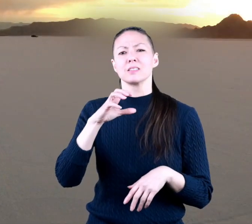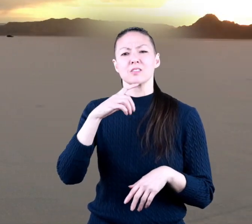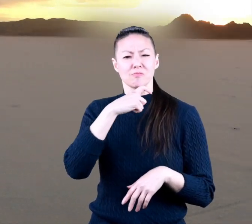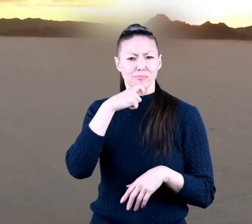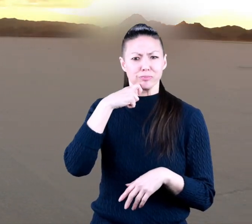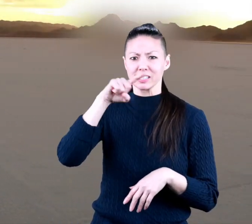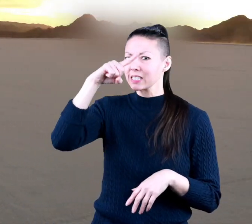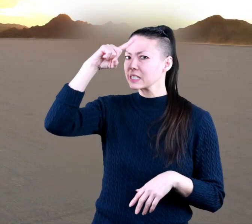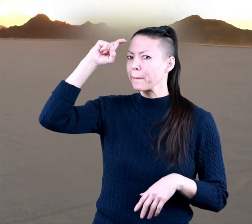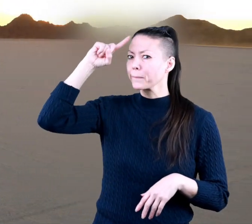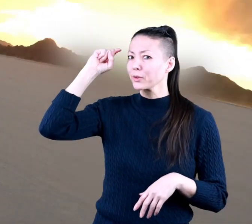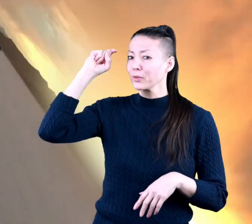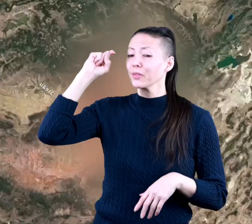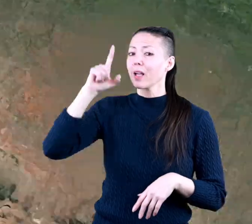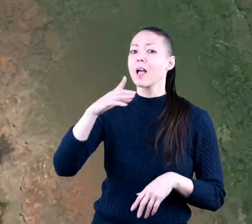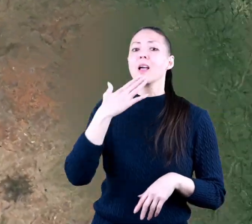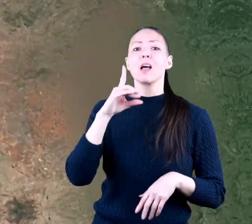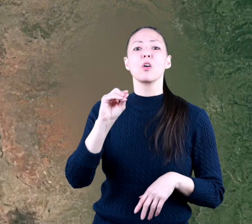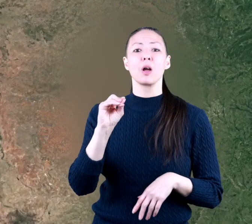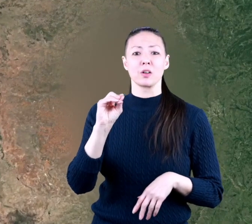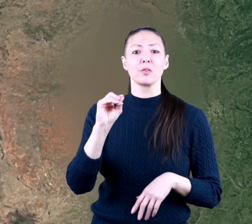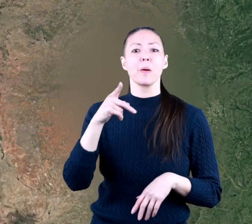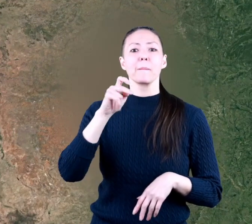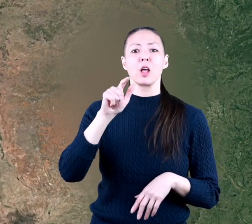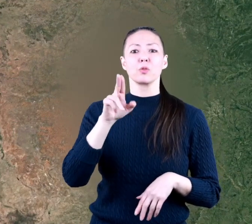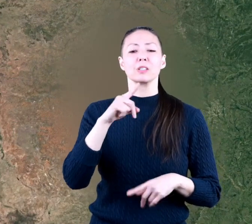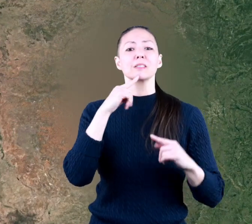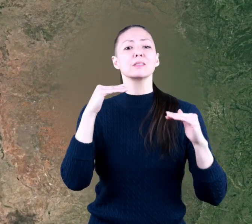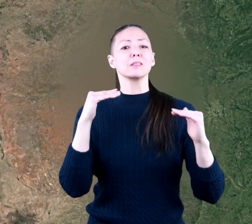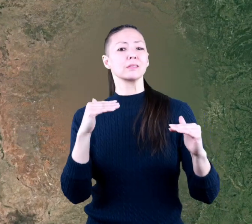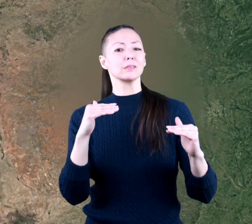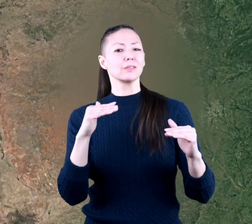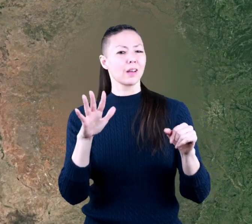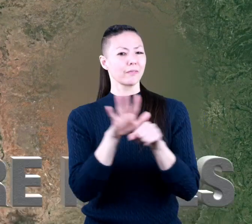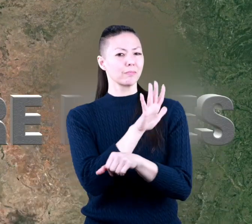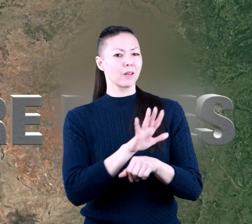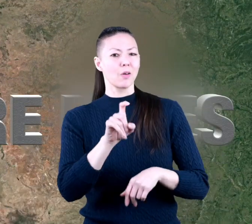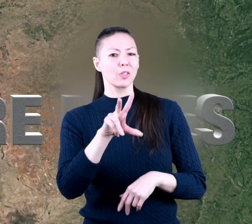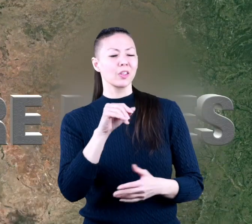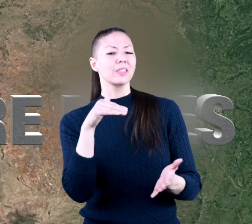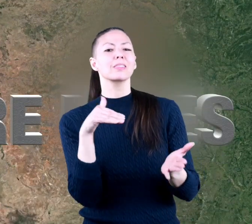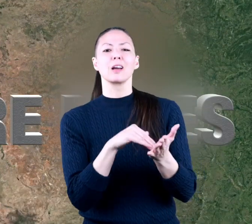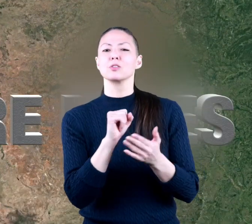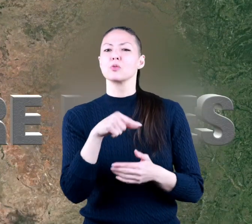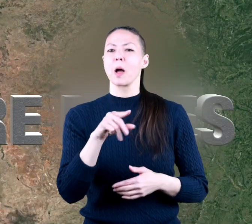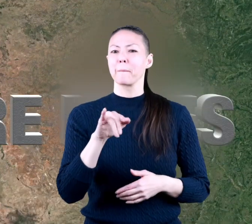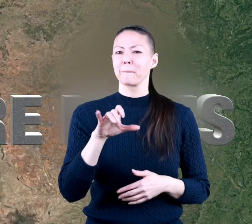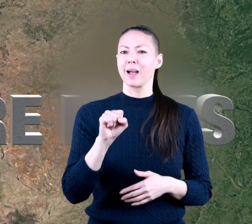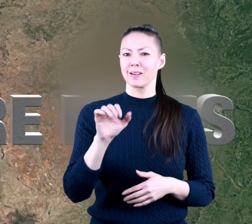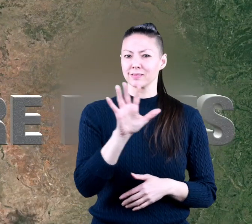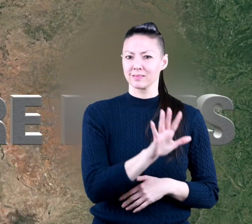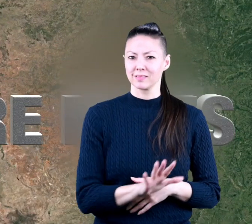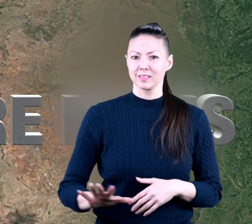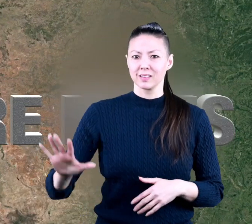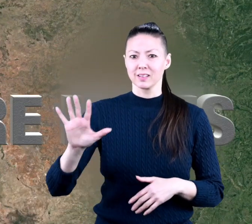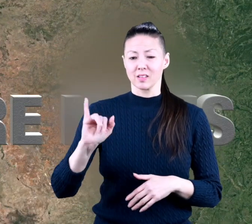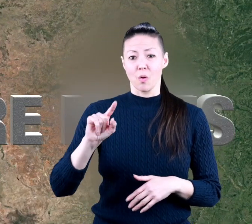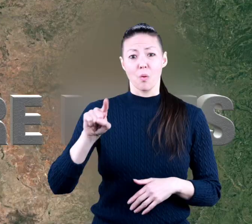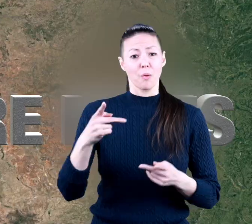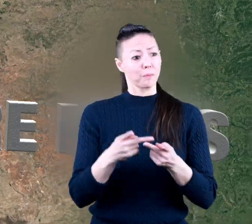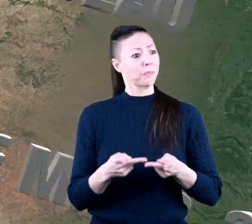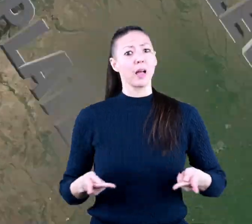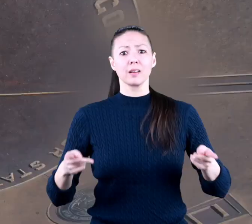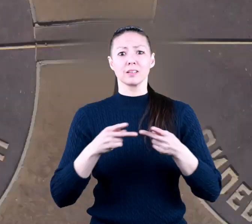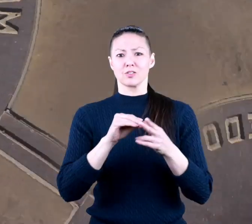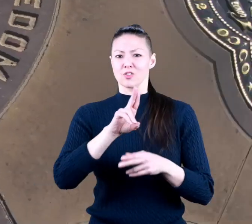hot summers. The Colorado Plateau Desert covers about 130,000 square miles and